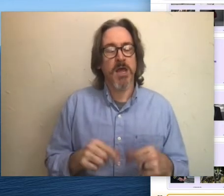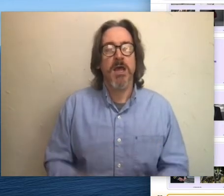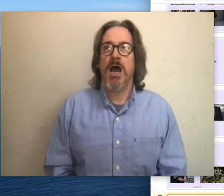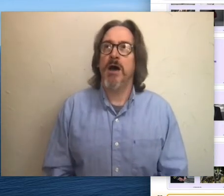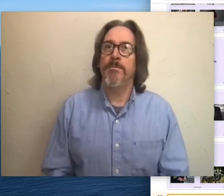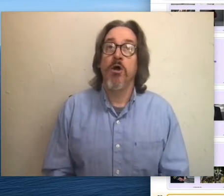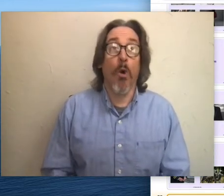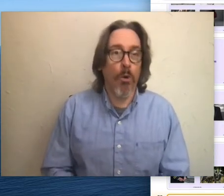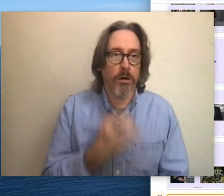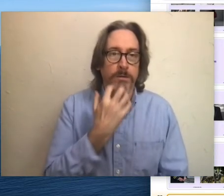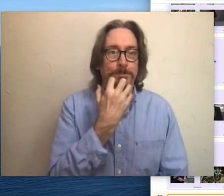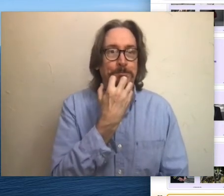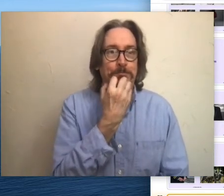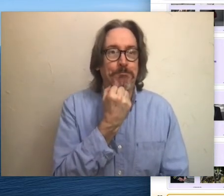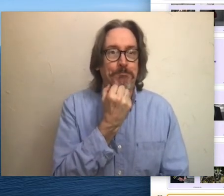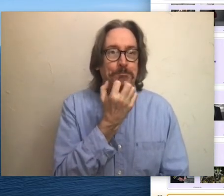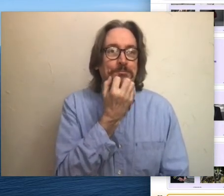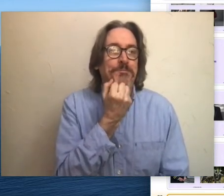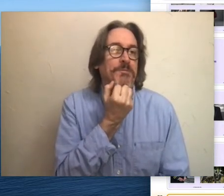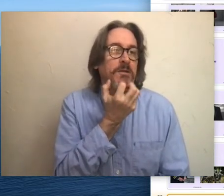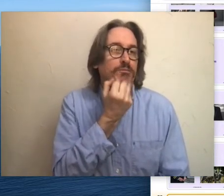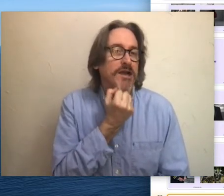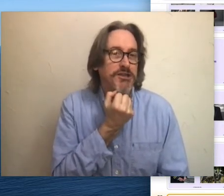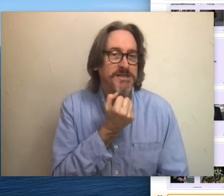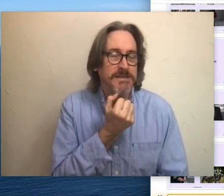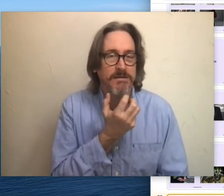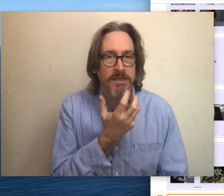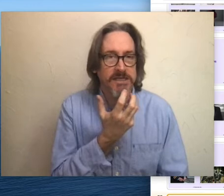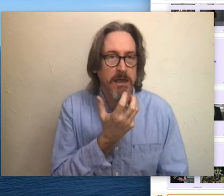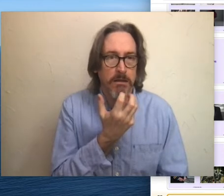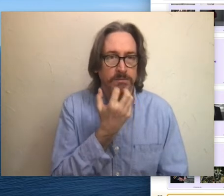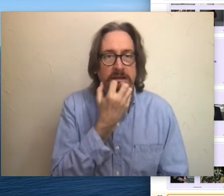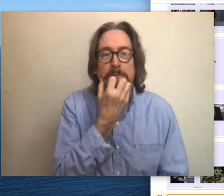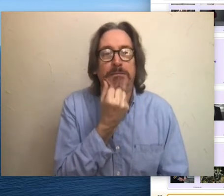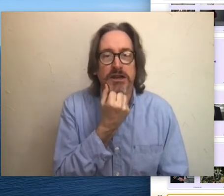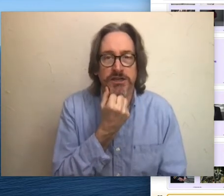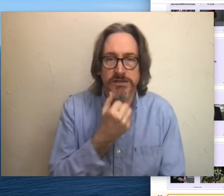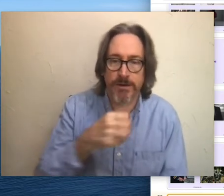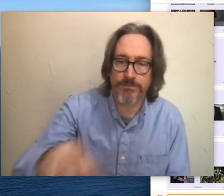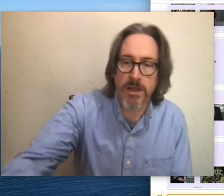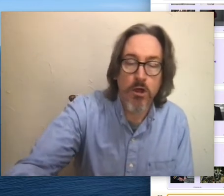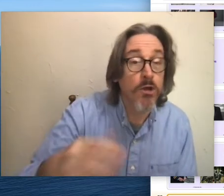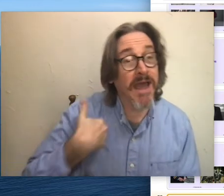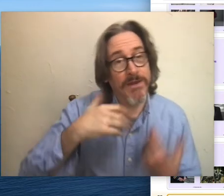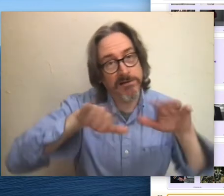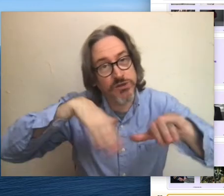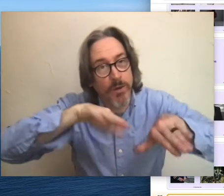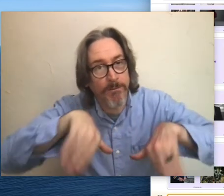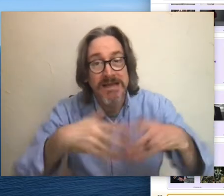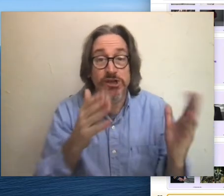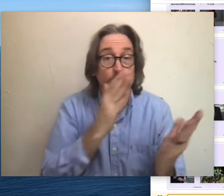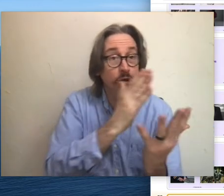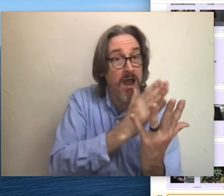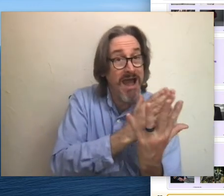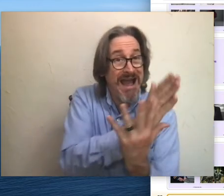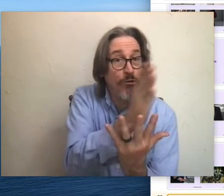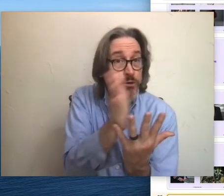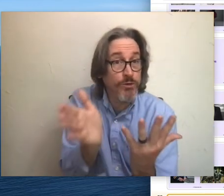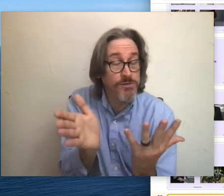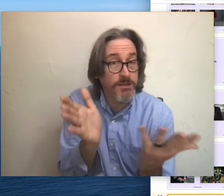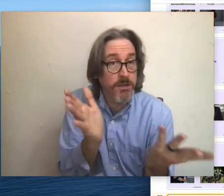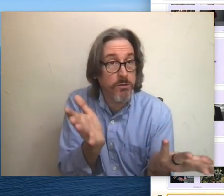right? Or precious. It's a Gollum thing, my precious, right? And then swim. So